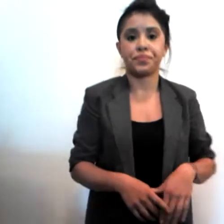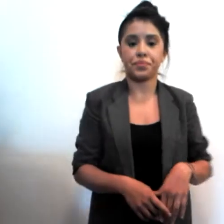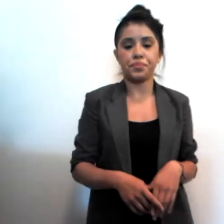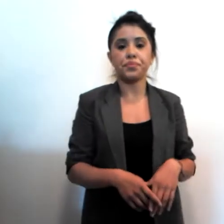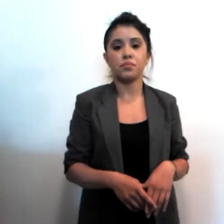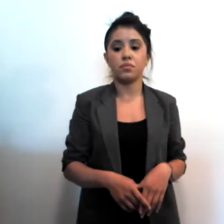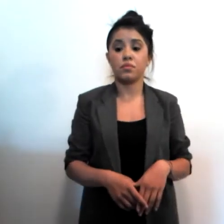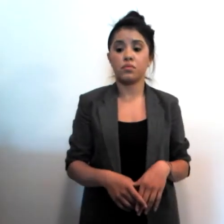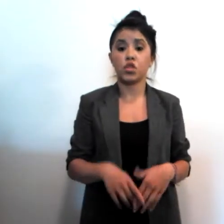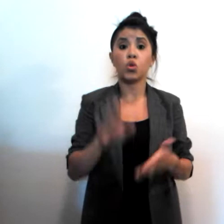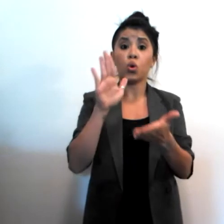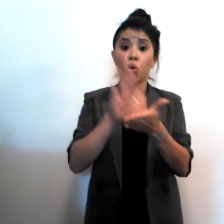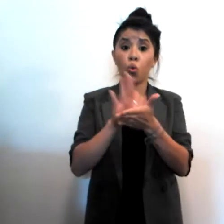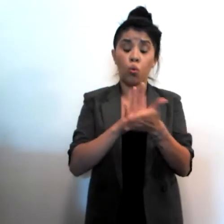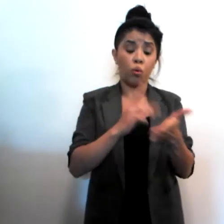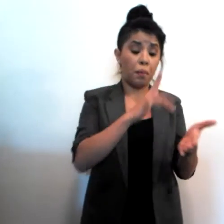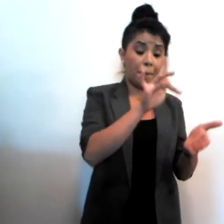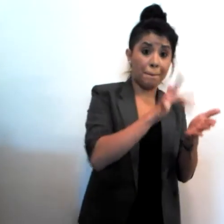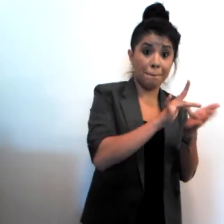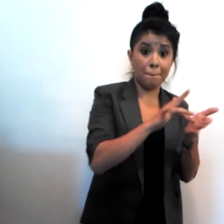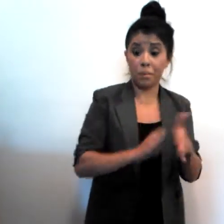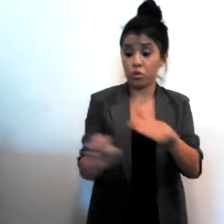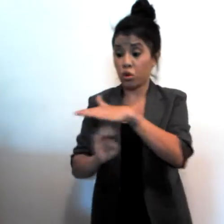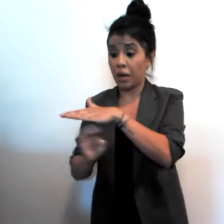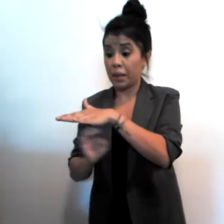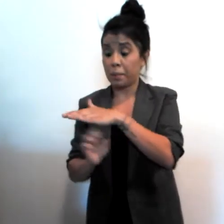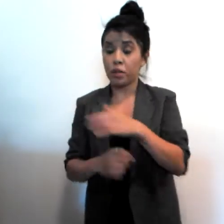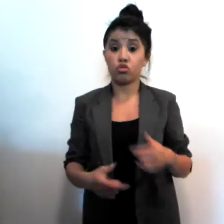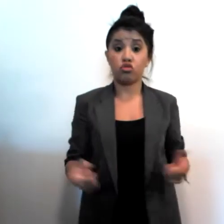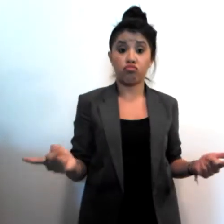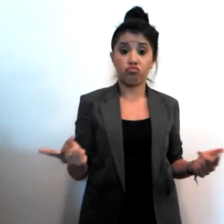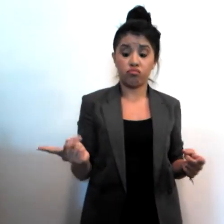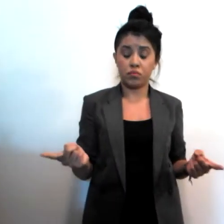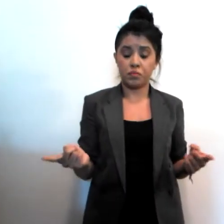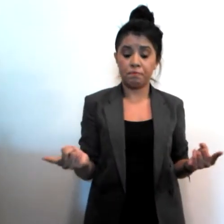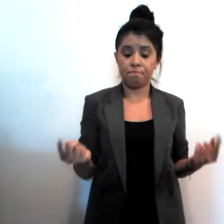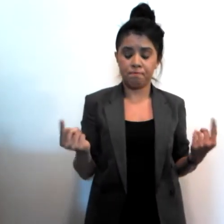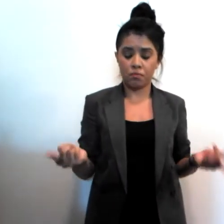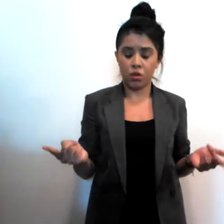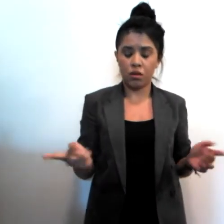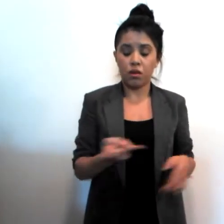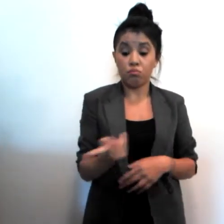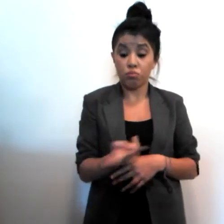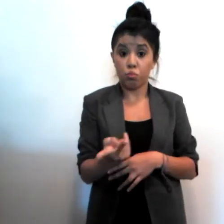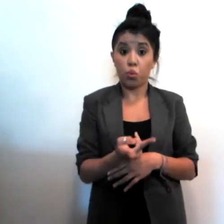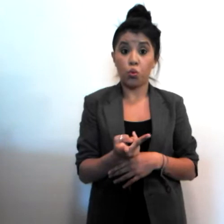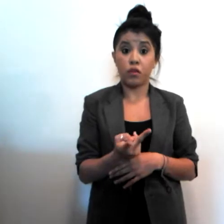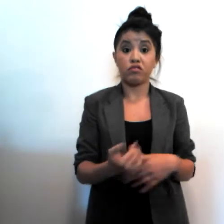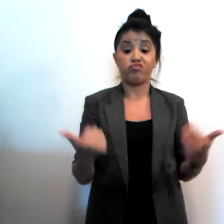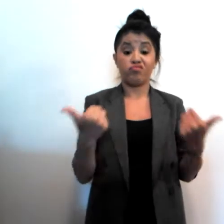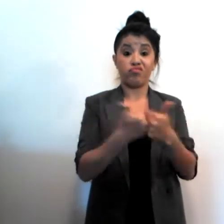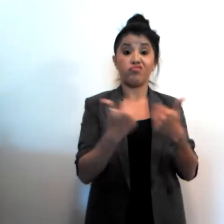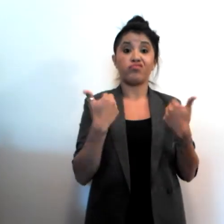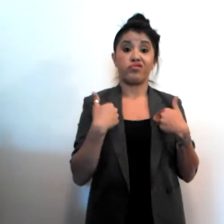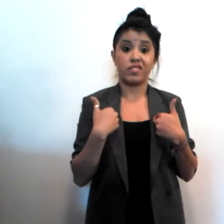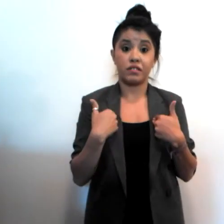school years pose many interesting challenges for educational interpreters. Just as preschool and primary age